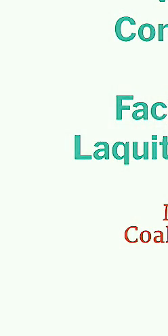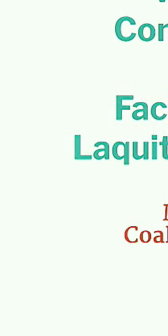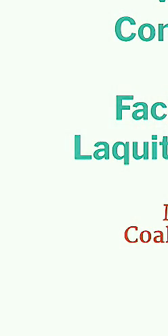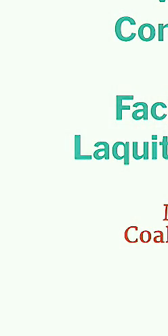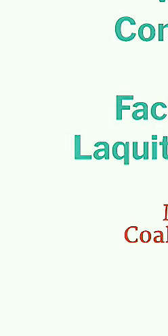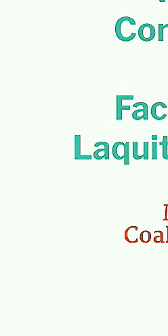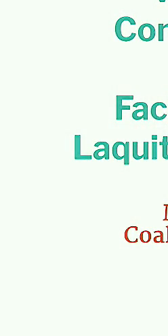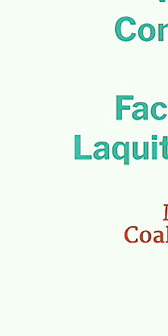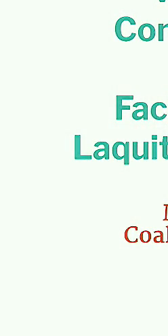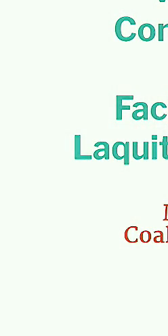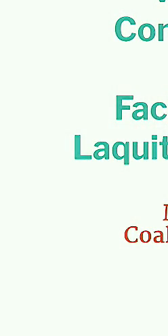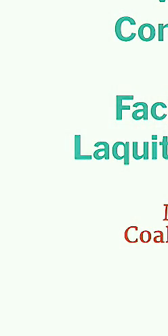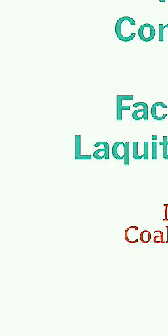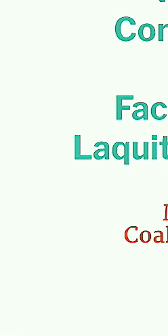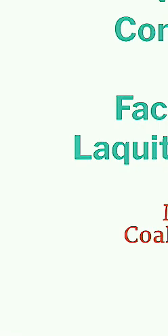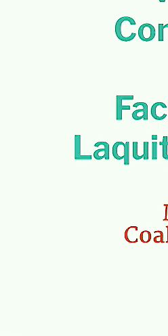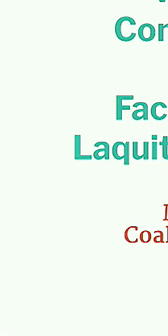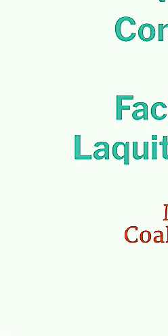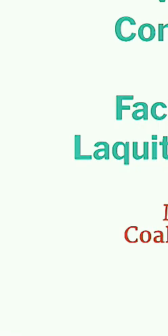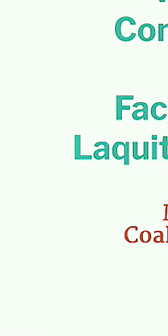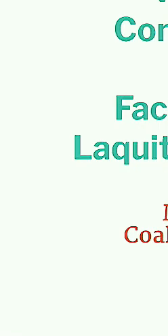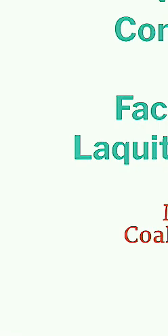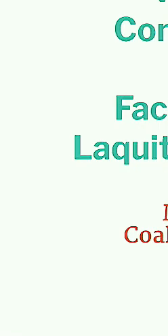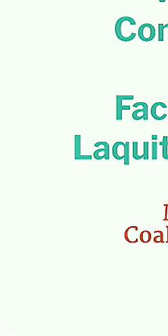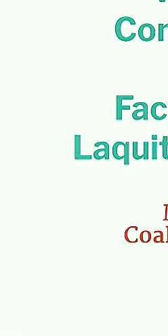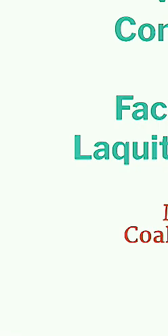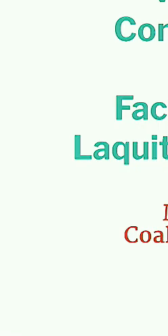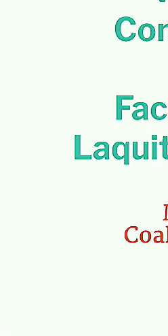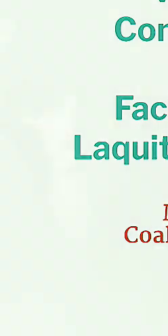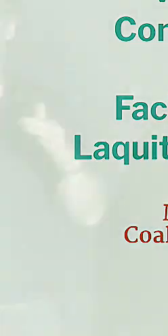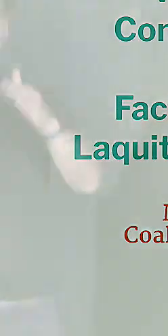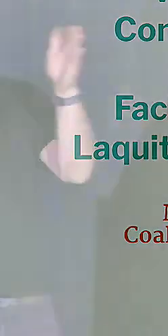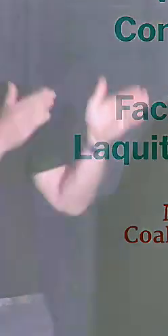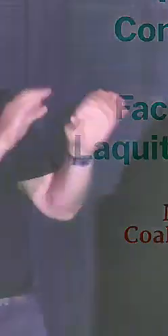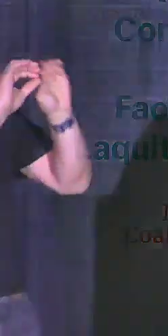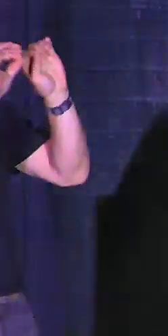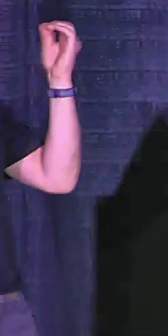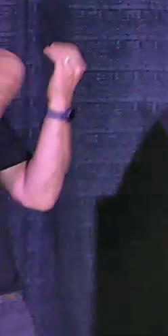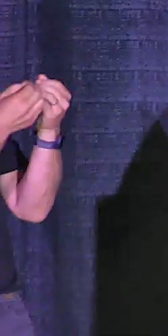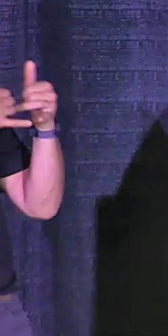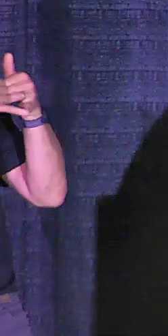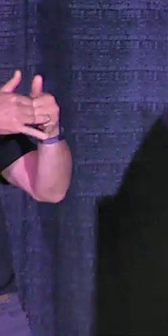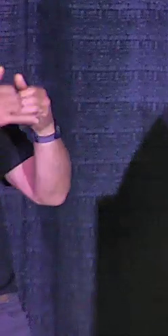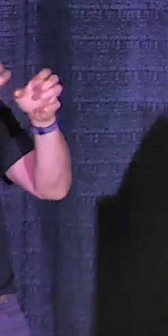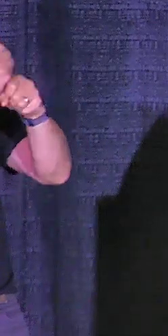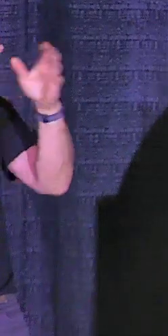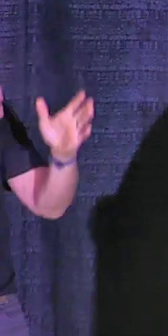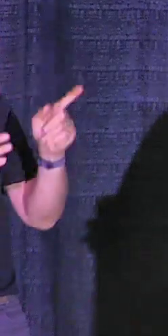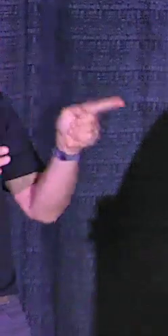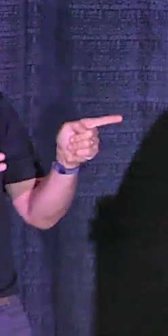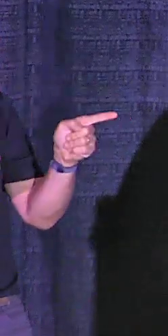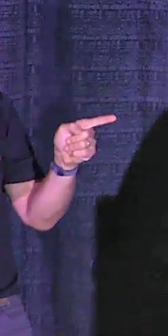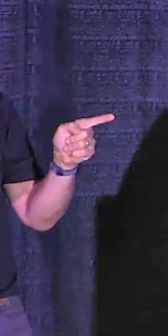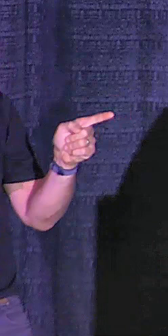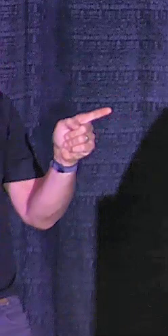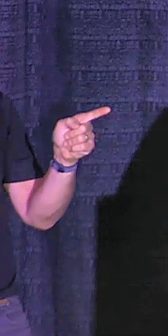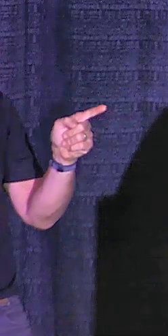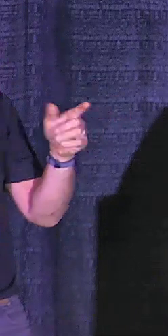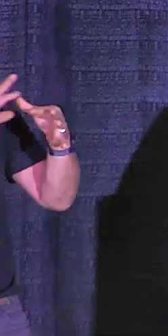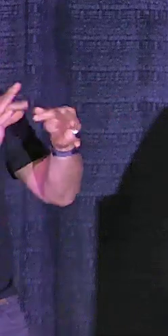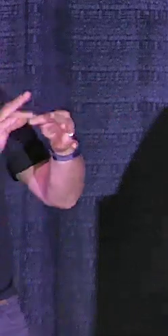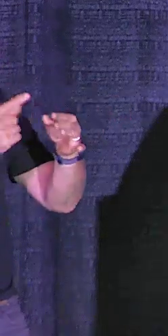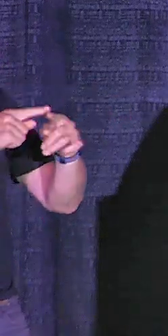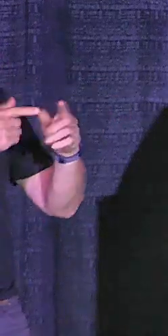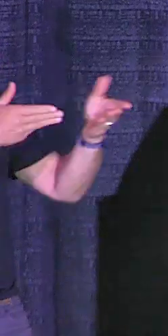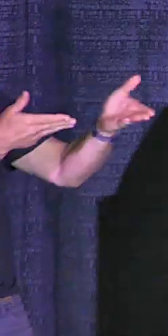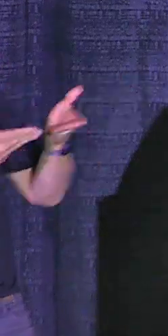Now, after the individual award winners, we are now going to move on to the organizational award winners that you've heard about already, but we're going to